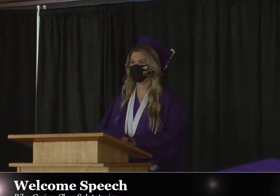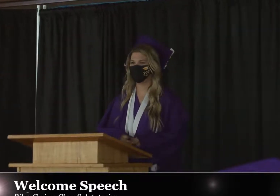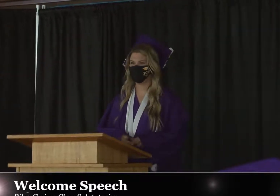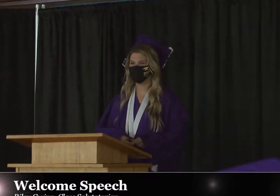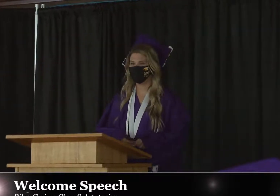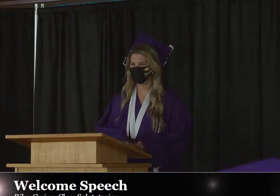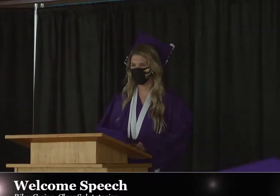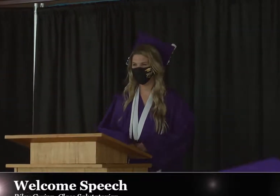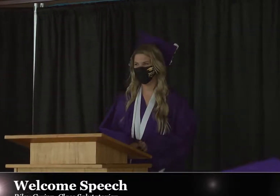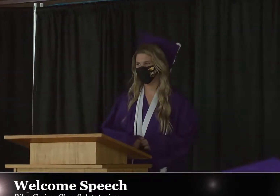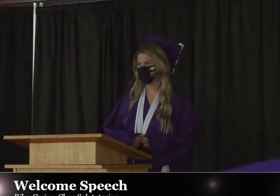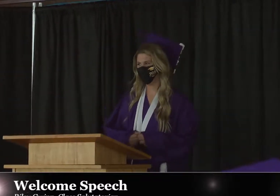commencement.